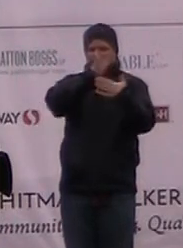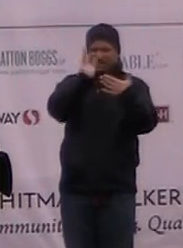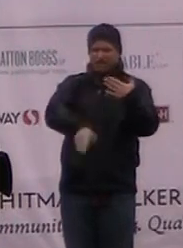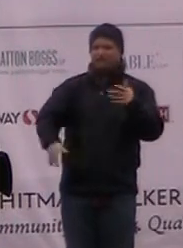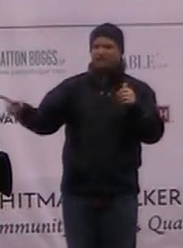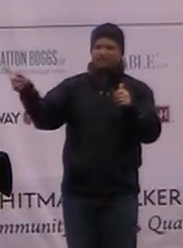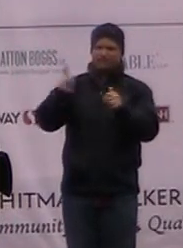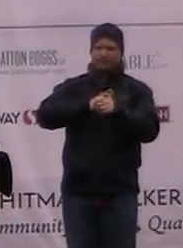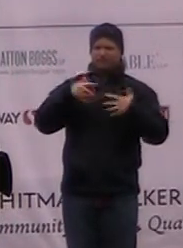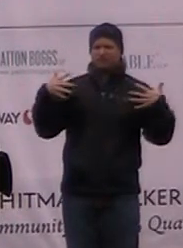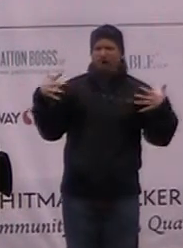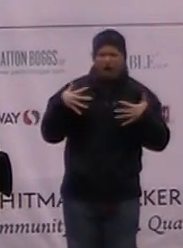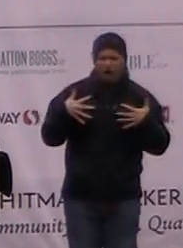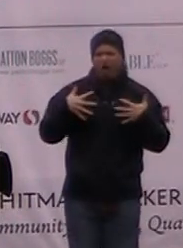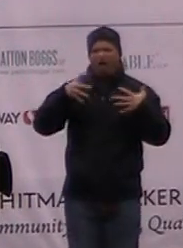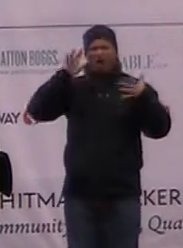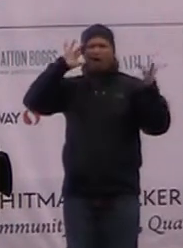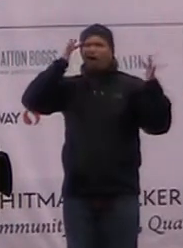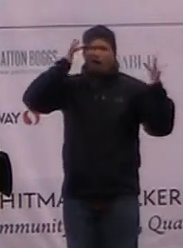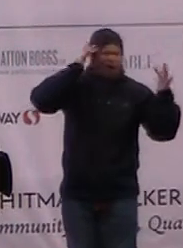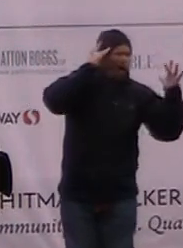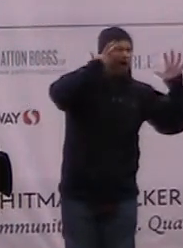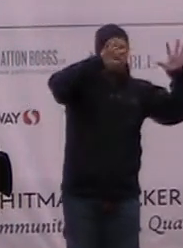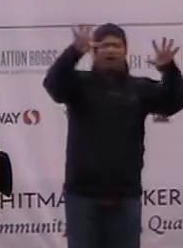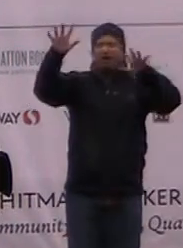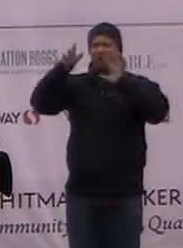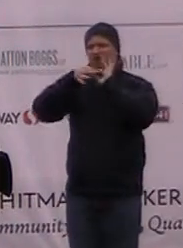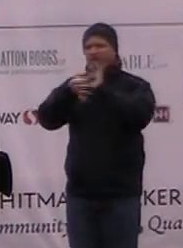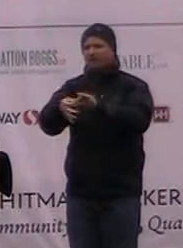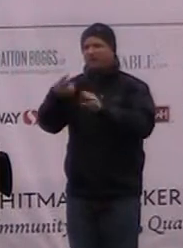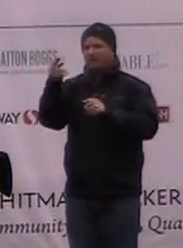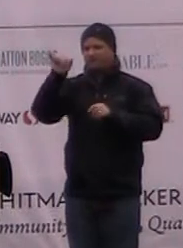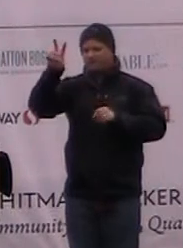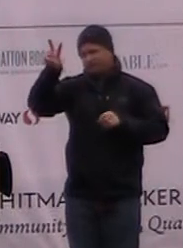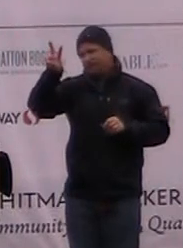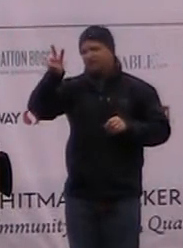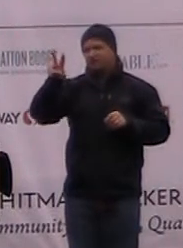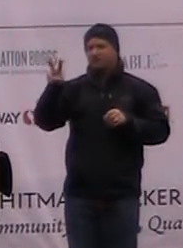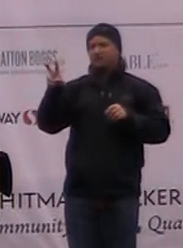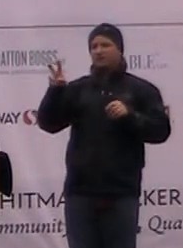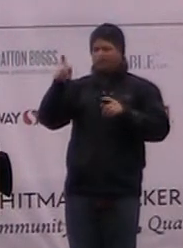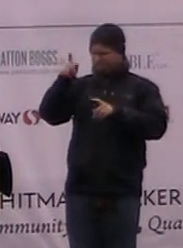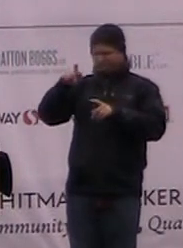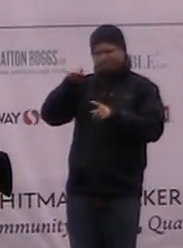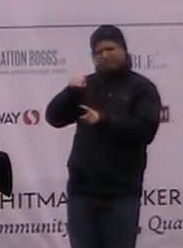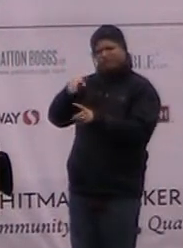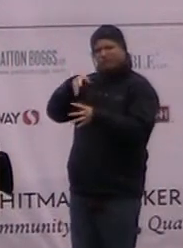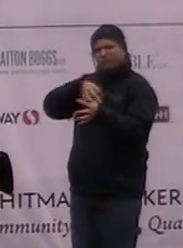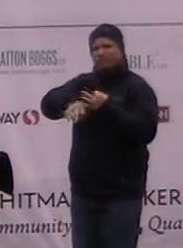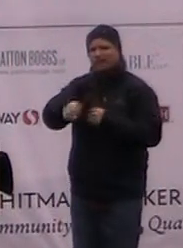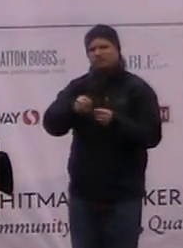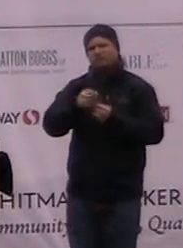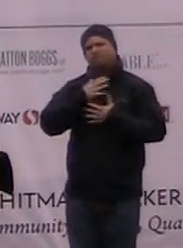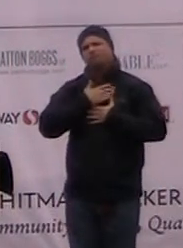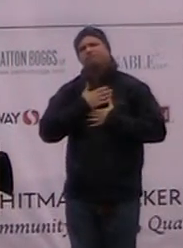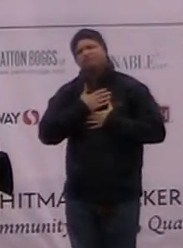initial wave of fear and hysteria around HIV and replace it with greater